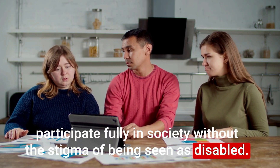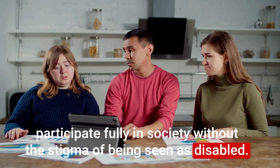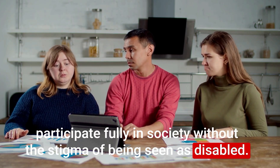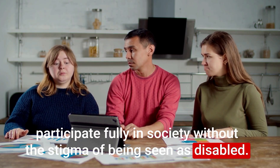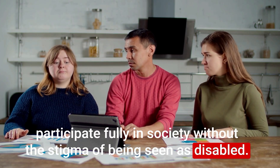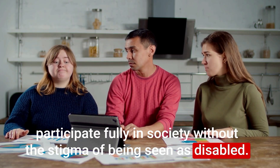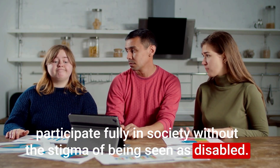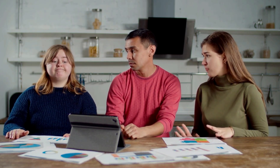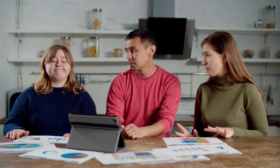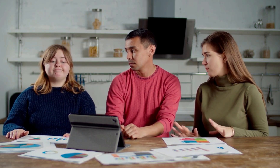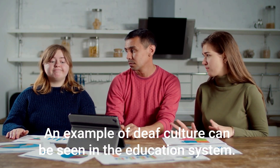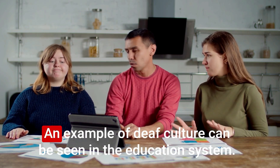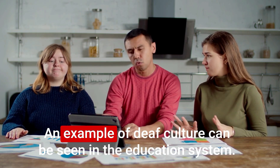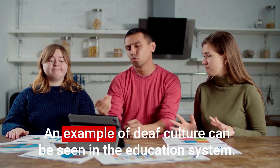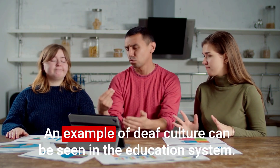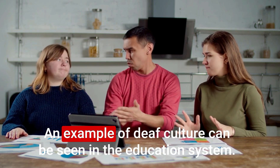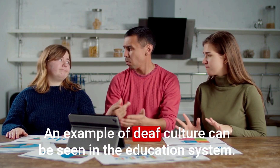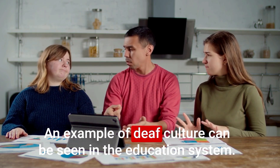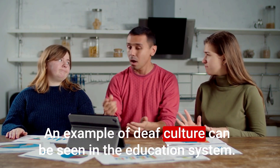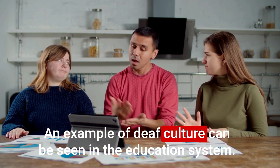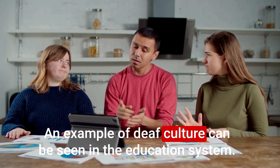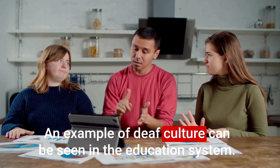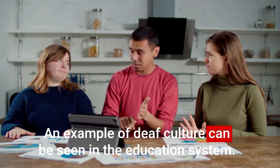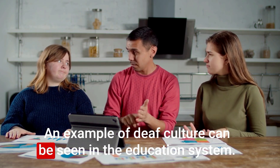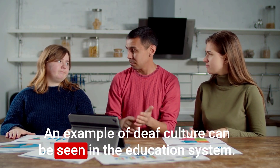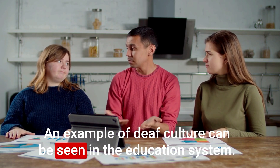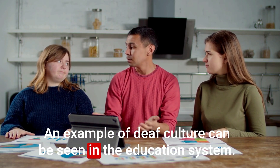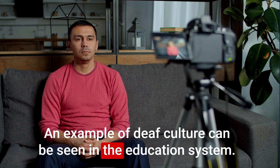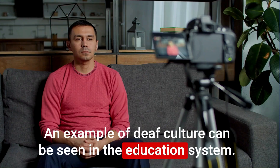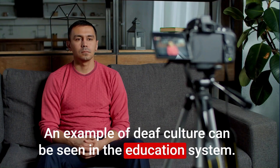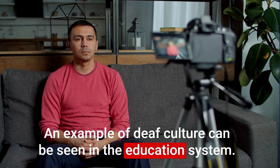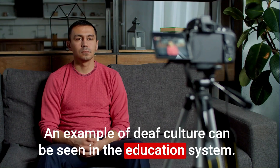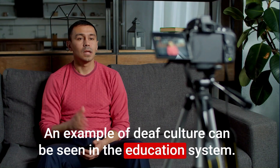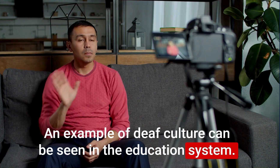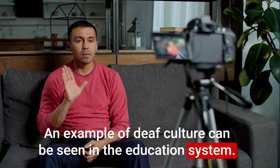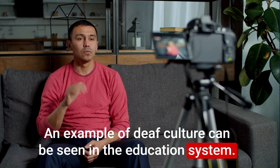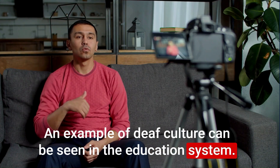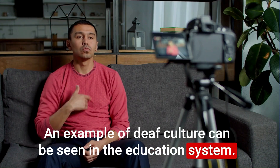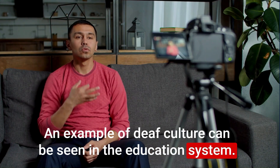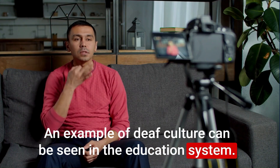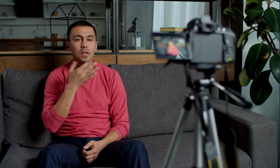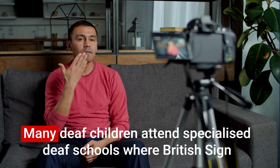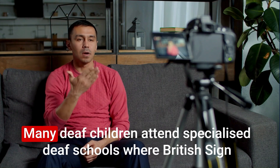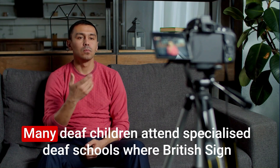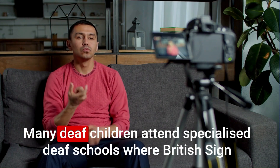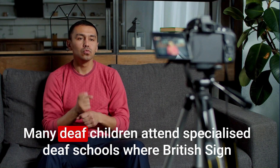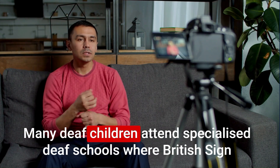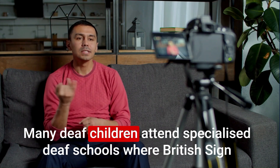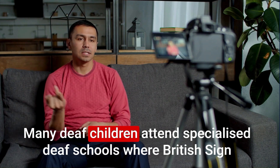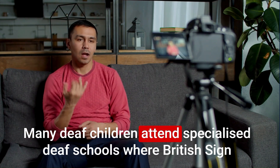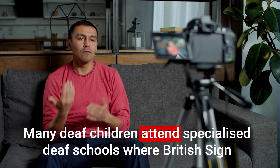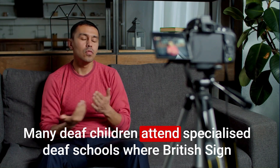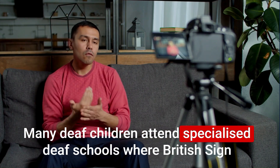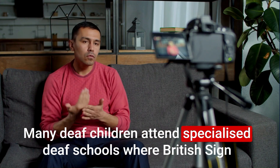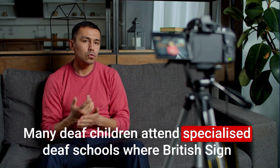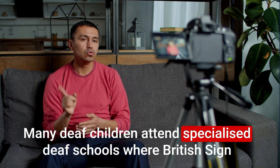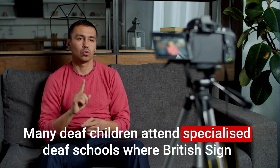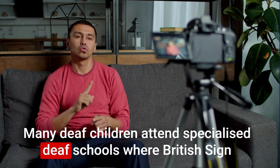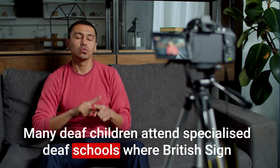disabled. An example of deaf culture can be seen in the education system. Many deaf children attend specialized deaf